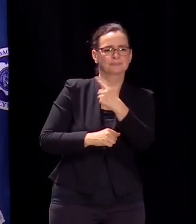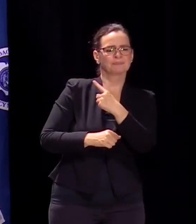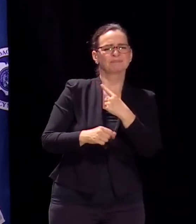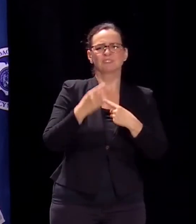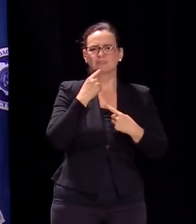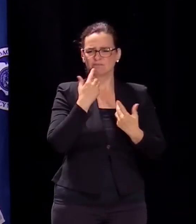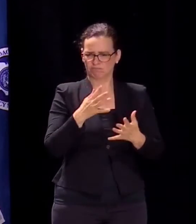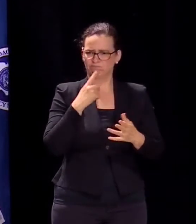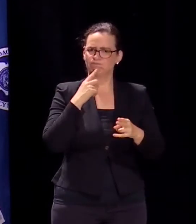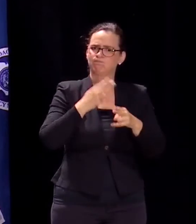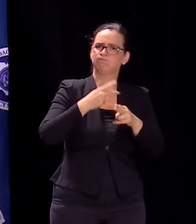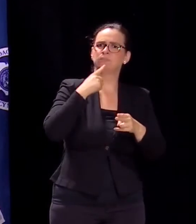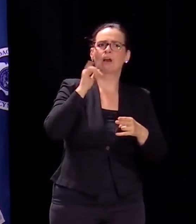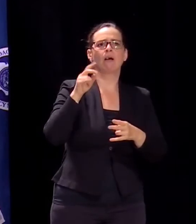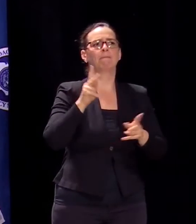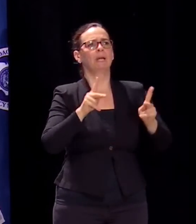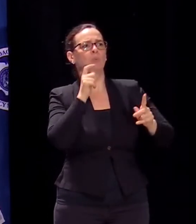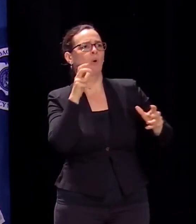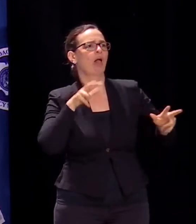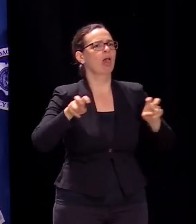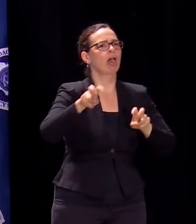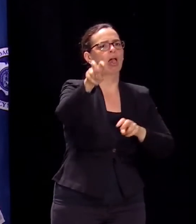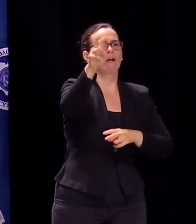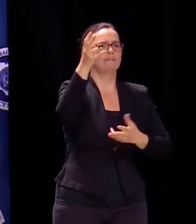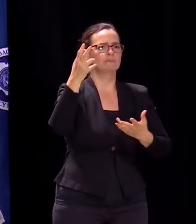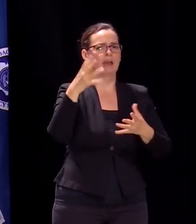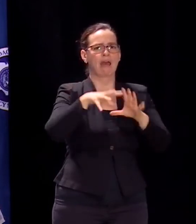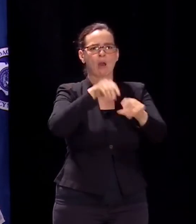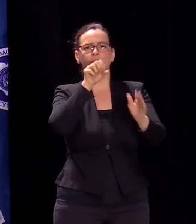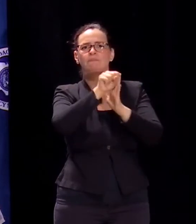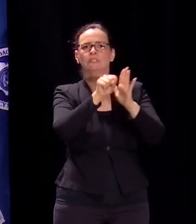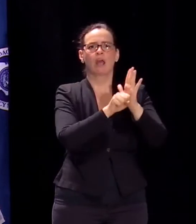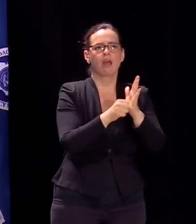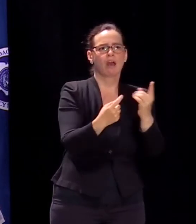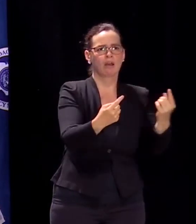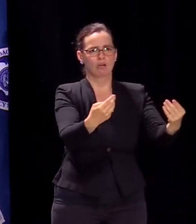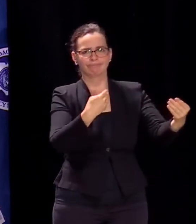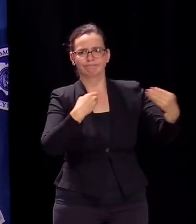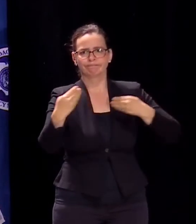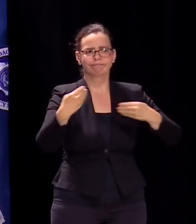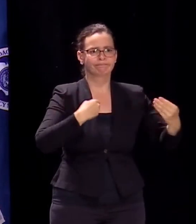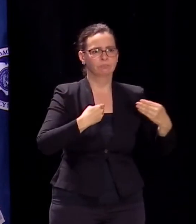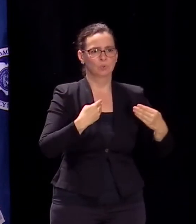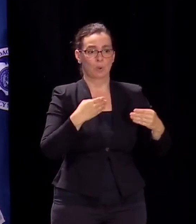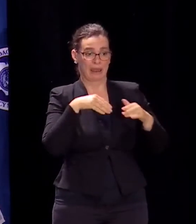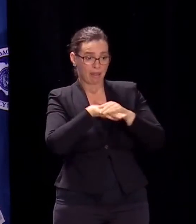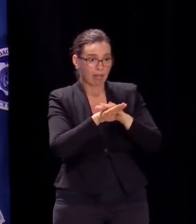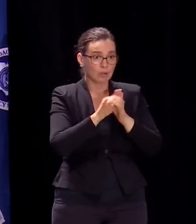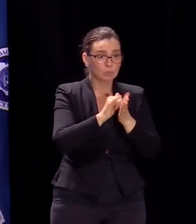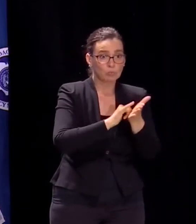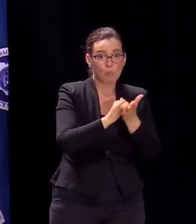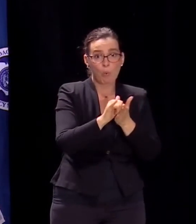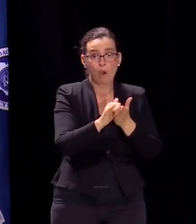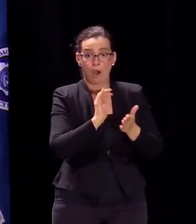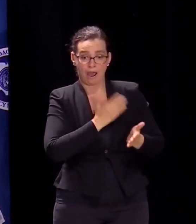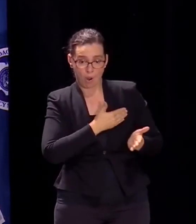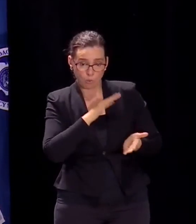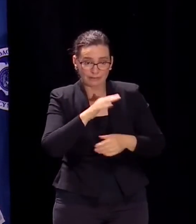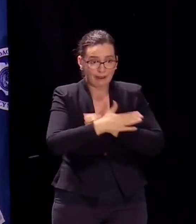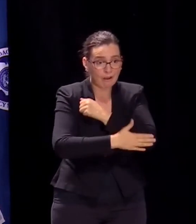other states are probably the same status as New York, but what's your message to either people coming into Onondaga County or leaving Onondaga County in the next few